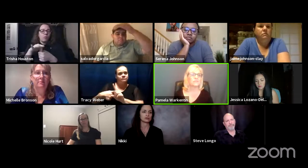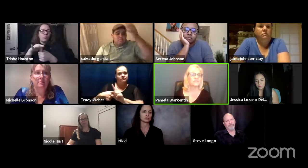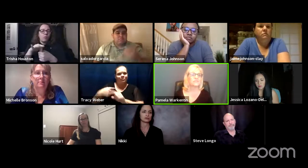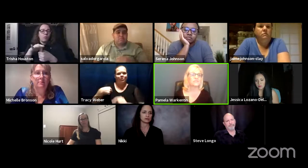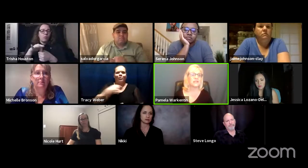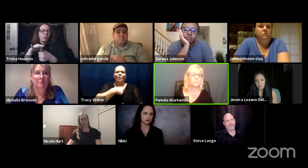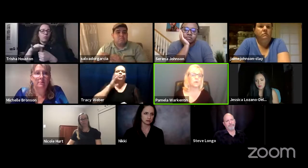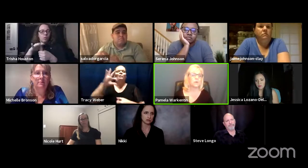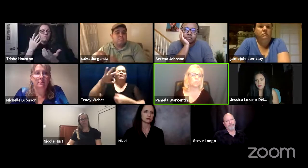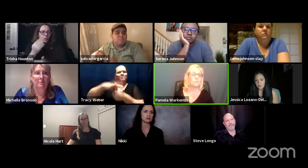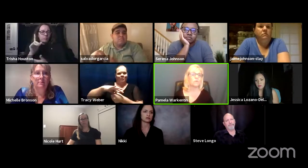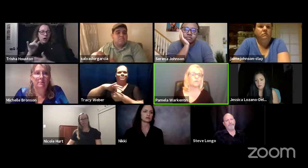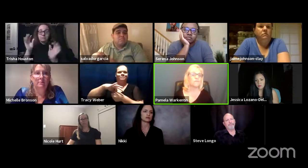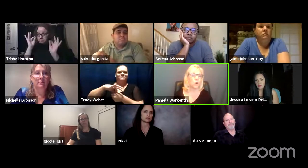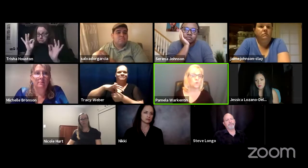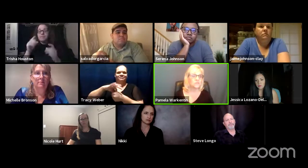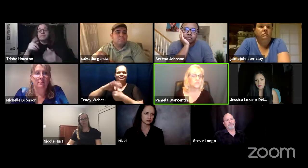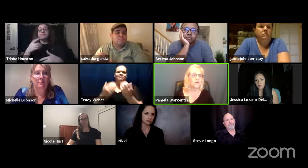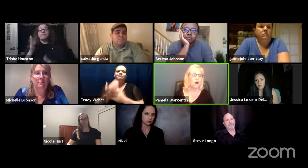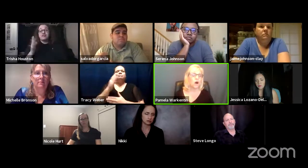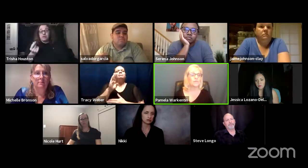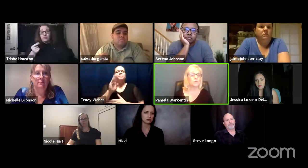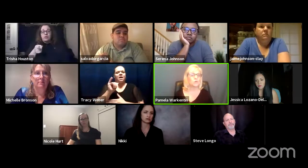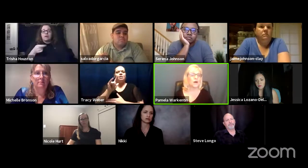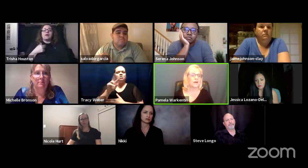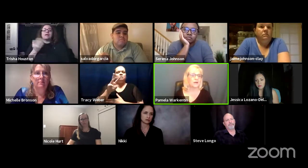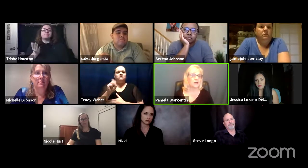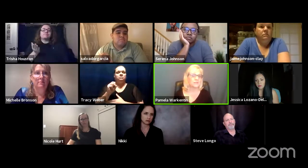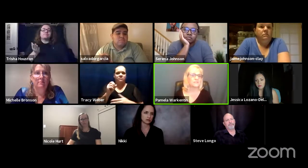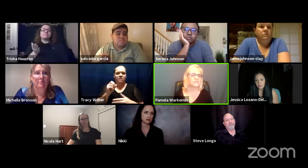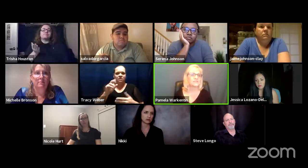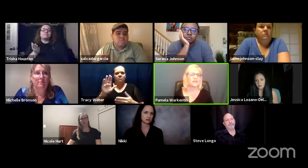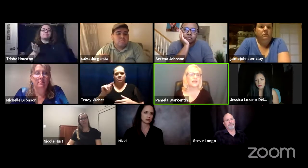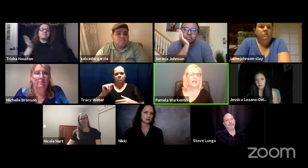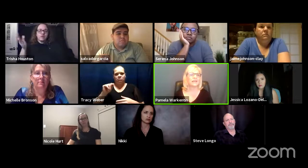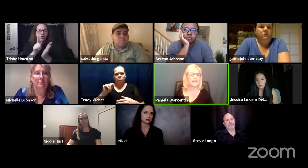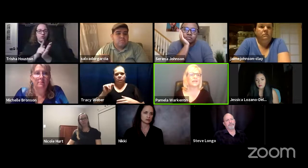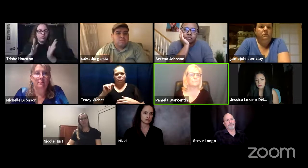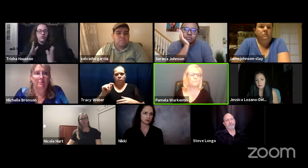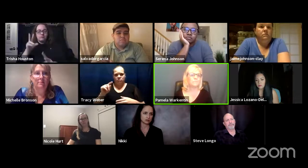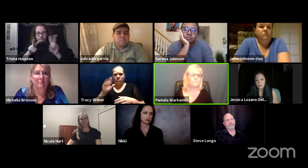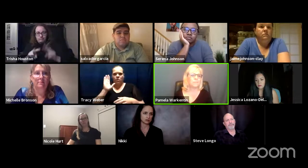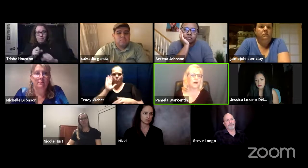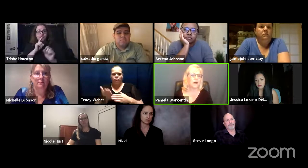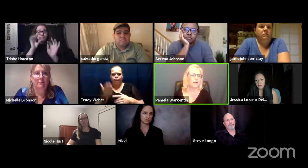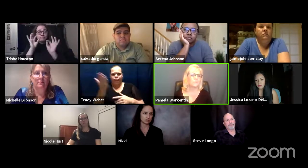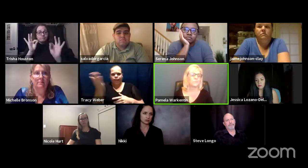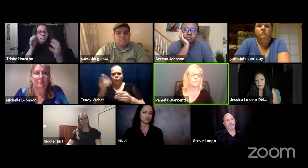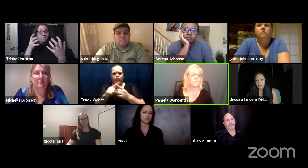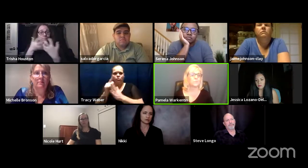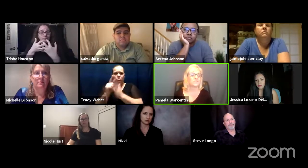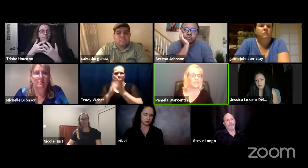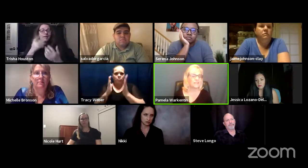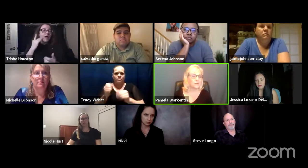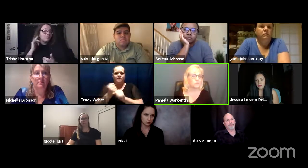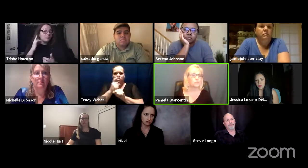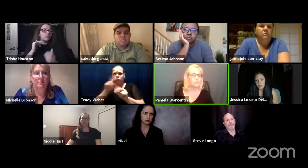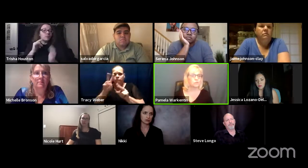of December, we will vote on the new bylaws and then present those to